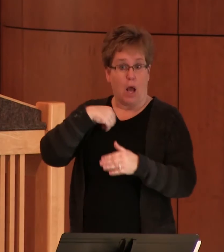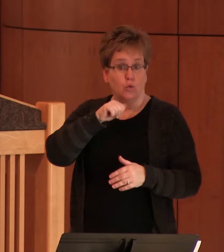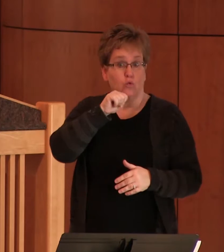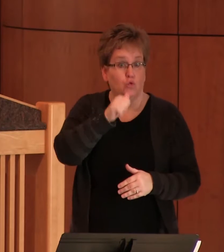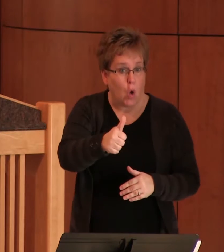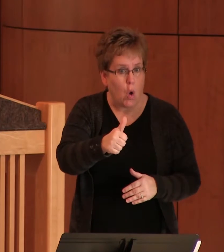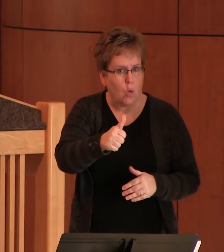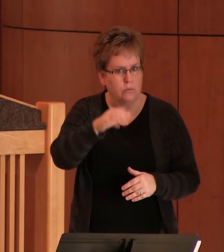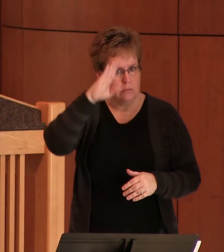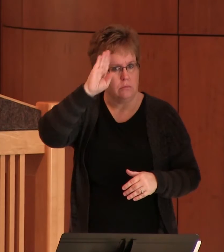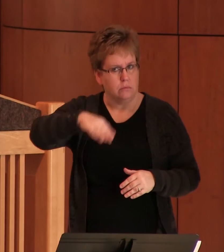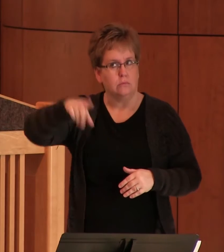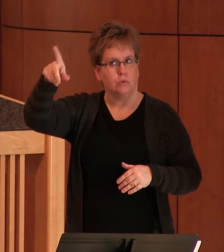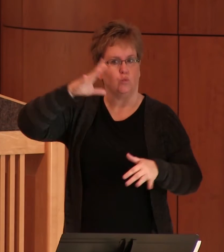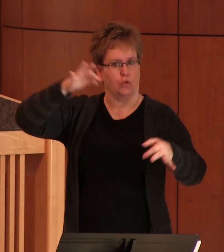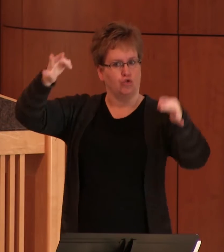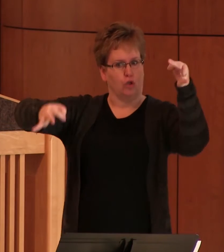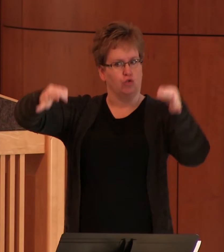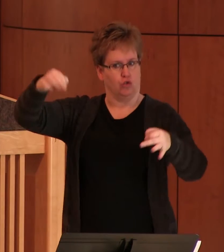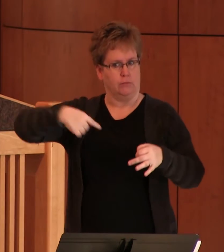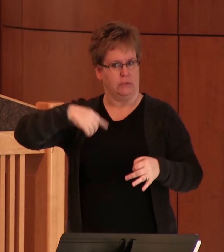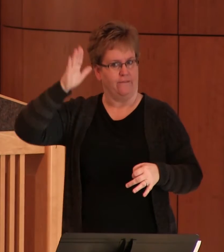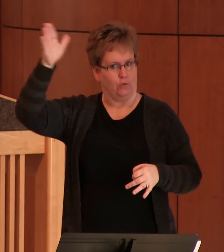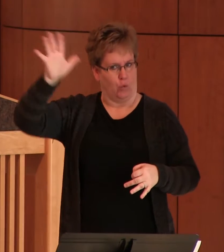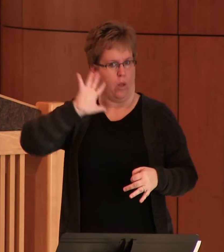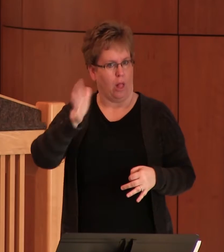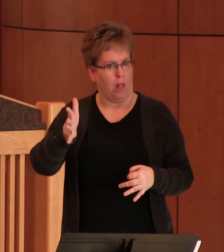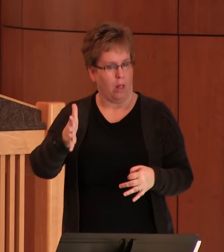you know what's going to happen.